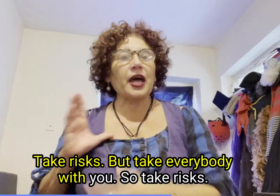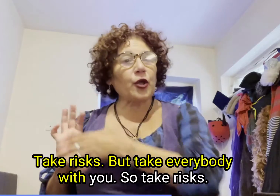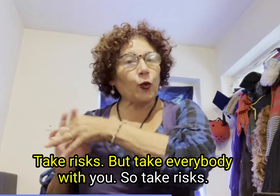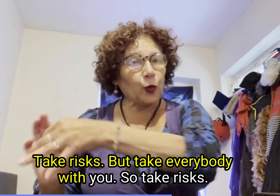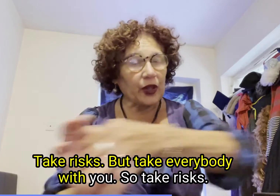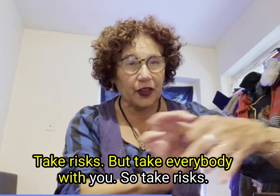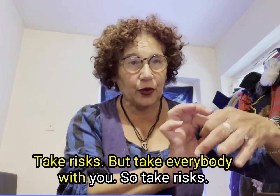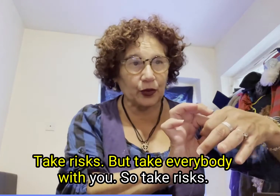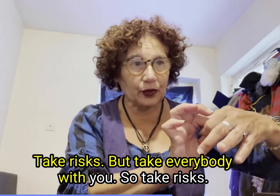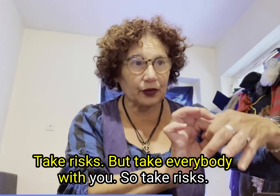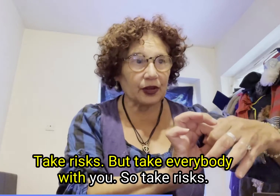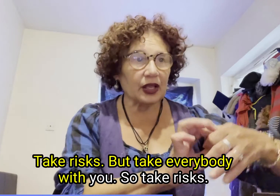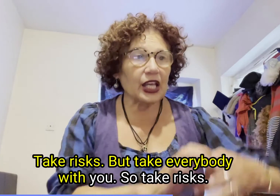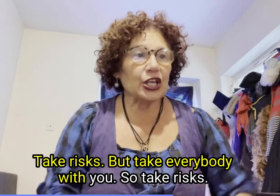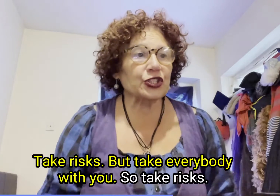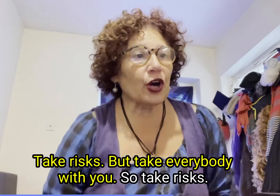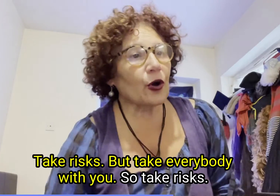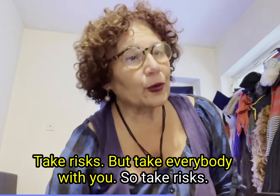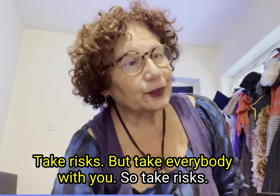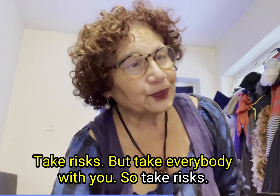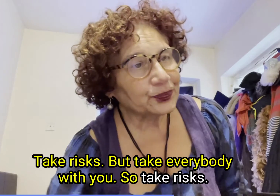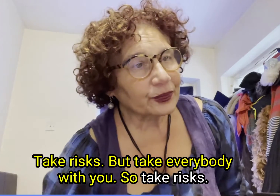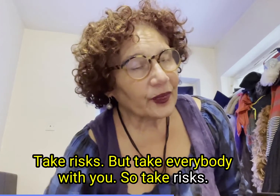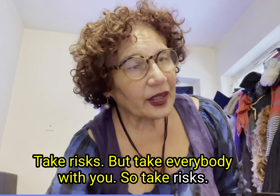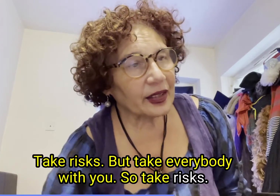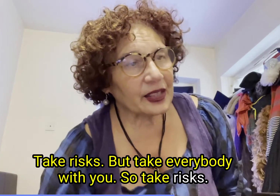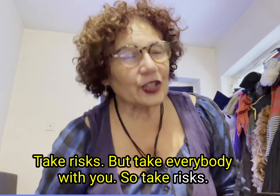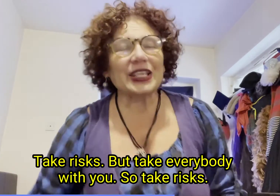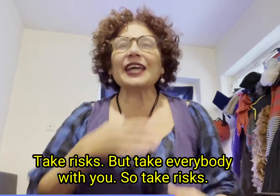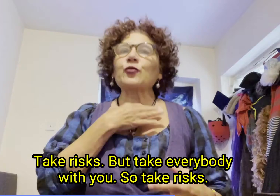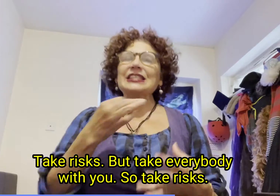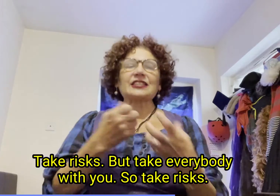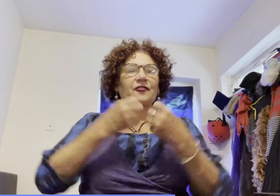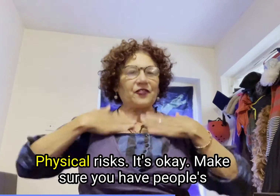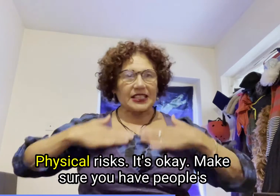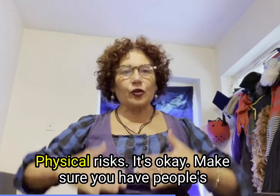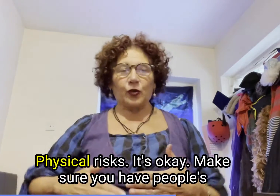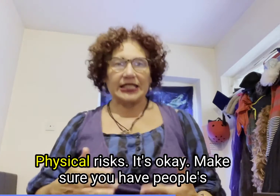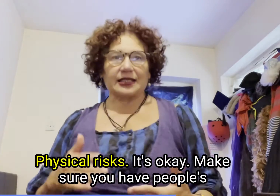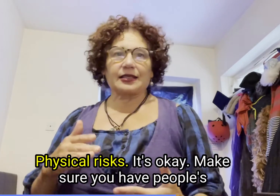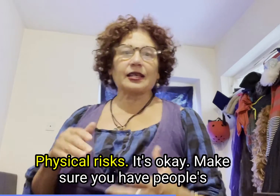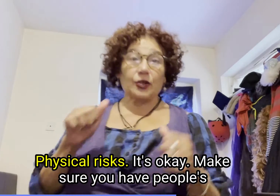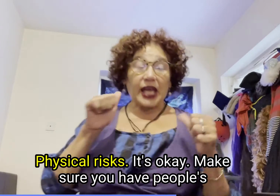everybody with you. So take risks, physical risks. It's